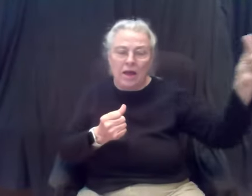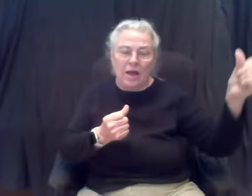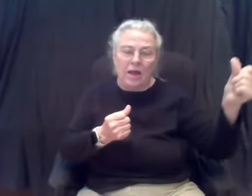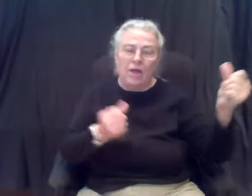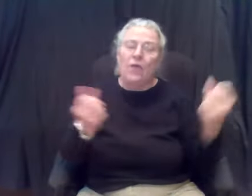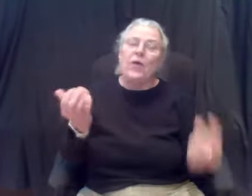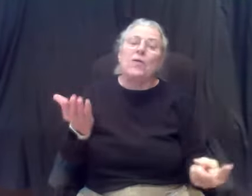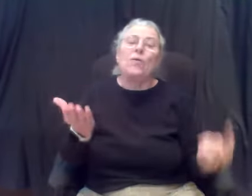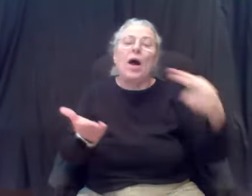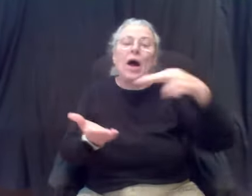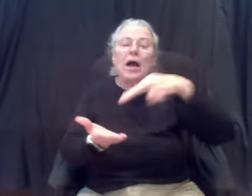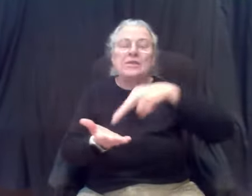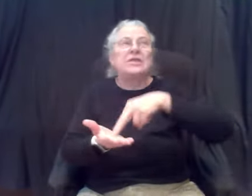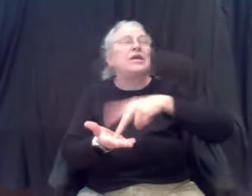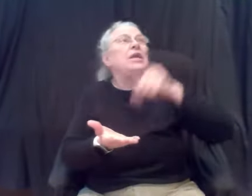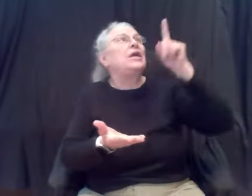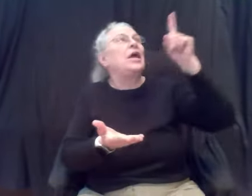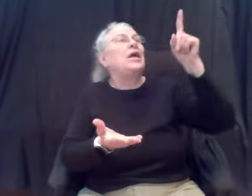away. Rising he